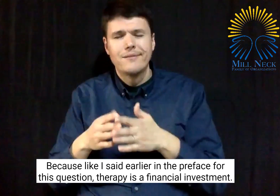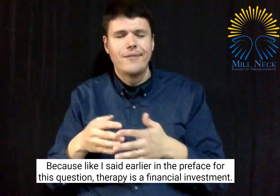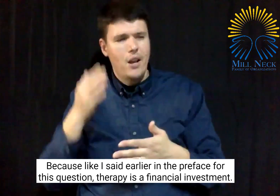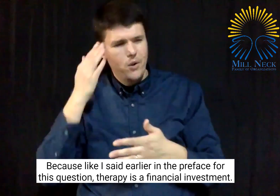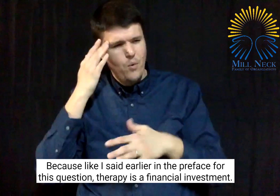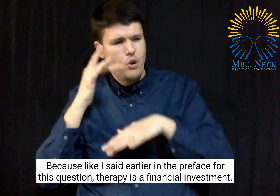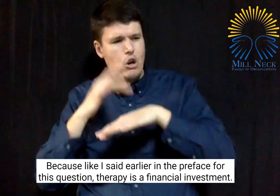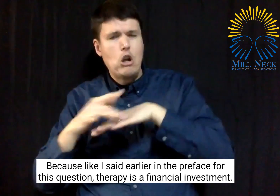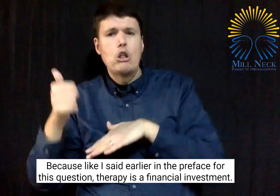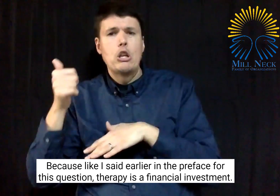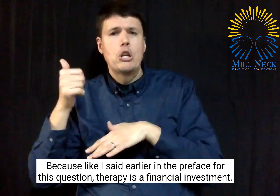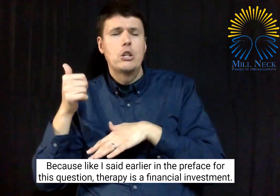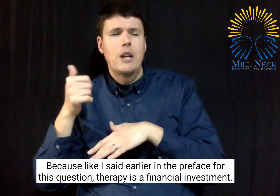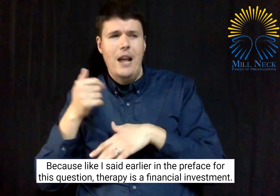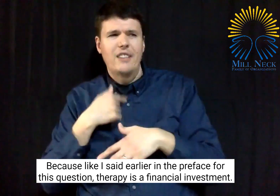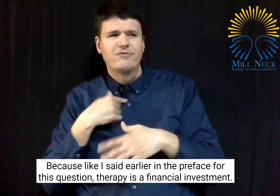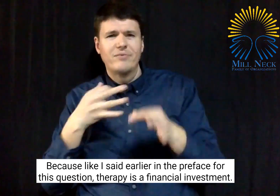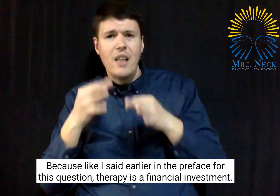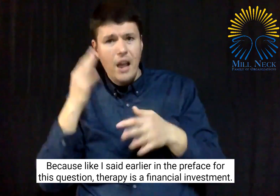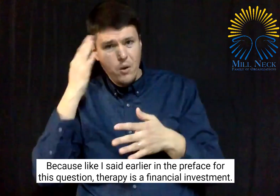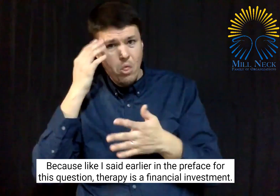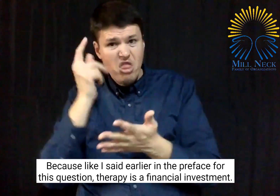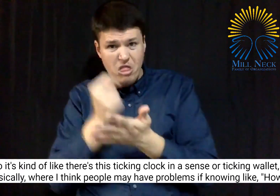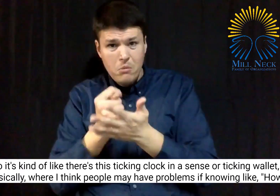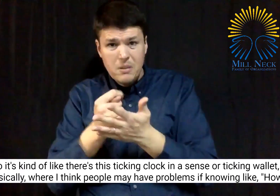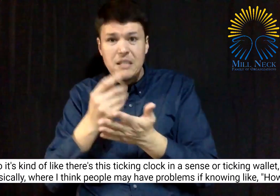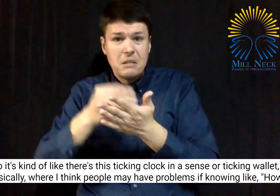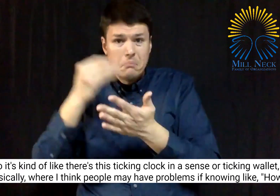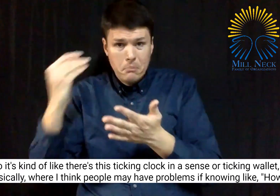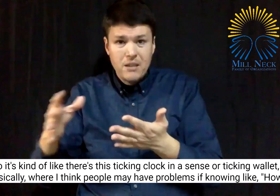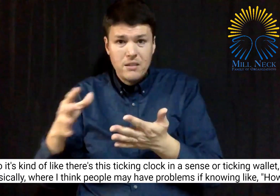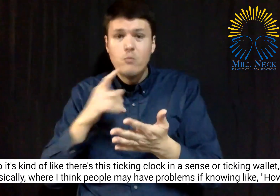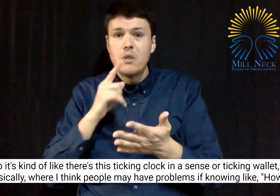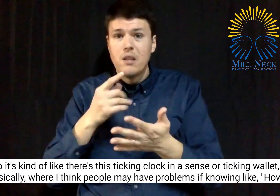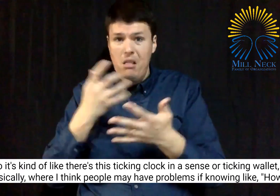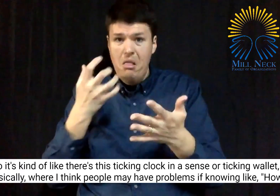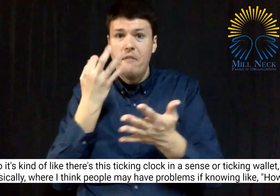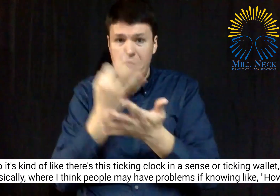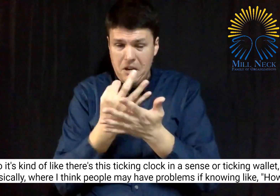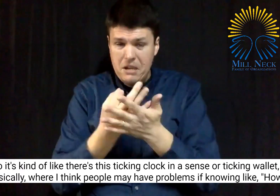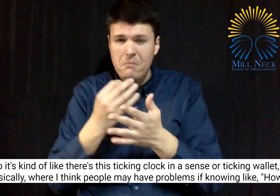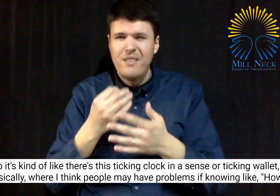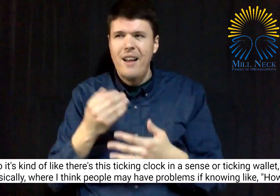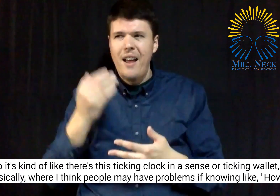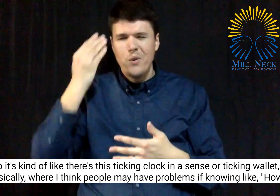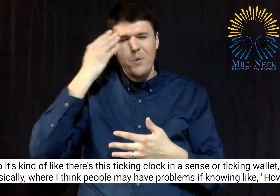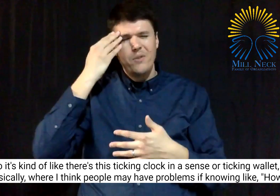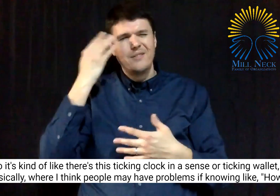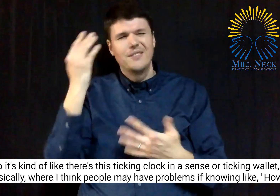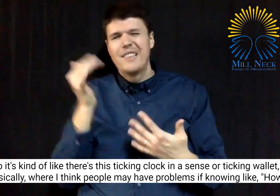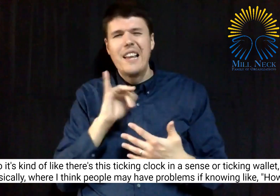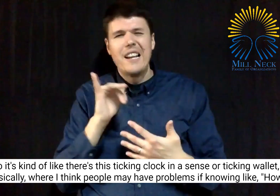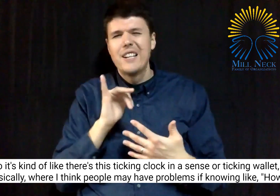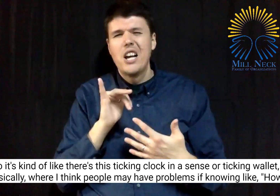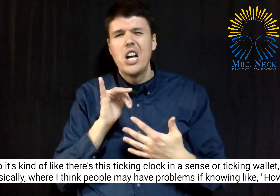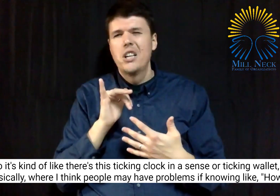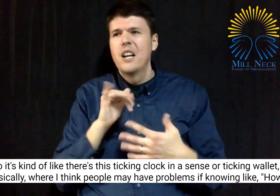this question, therapy is a financial investment. So it's kind of like there's this ticking clock in a sense, or a ticking wallet basically,